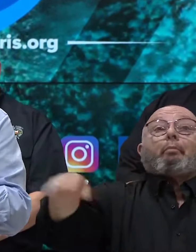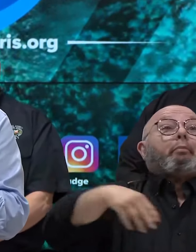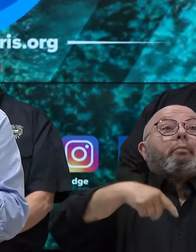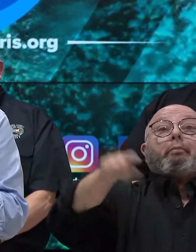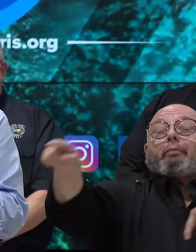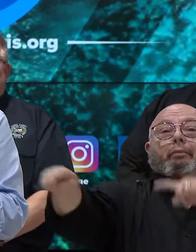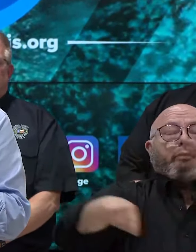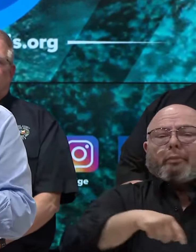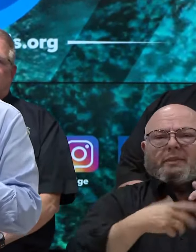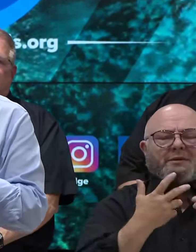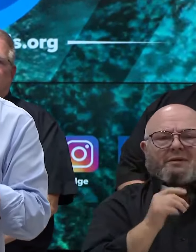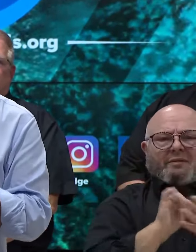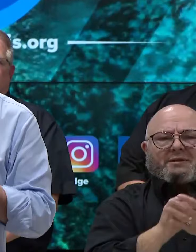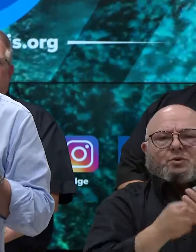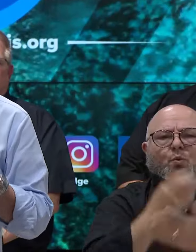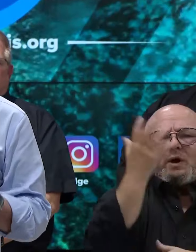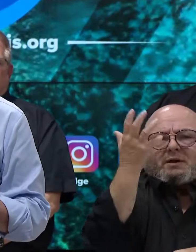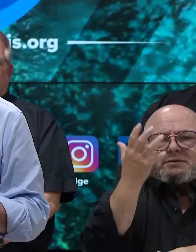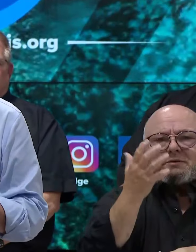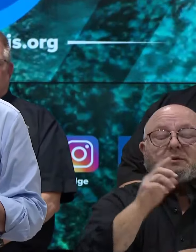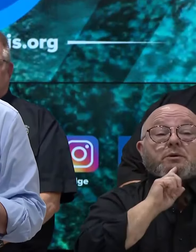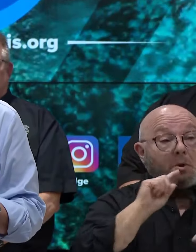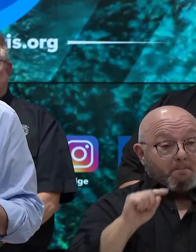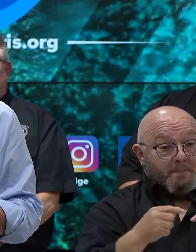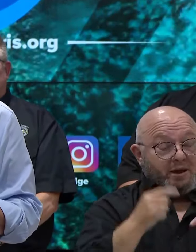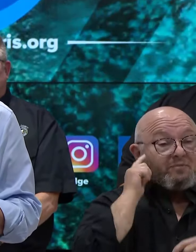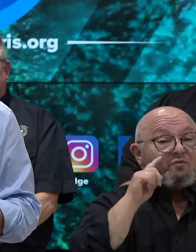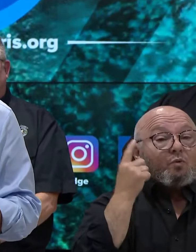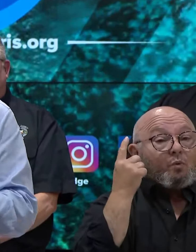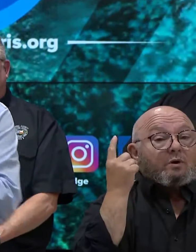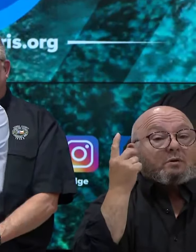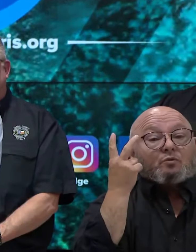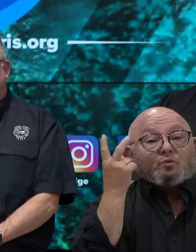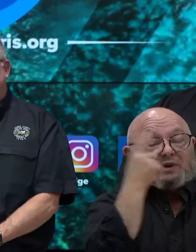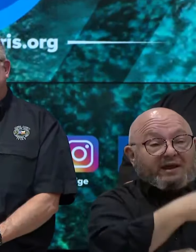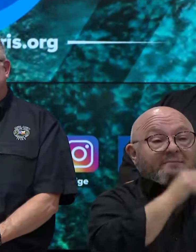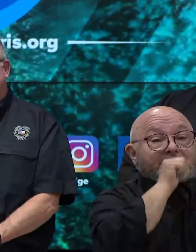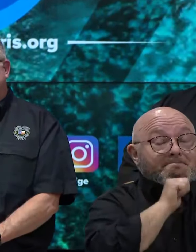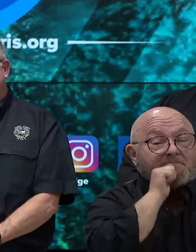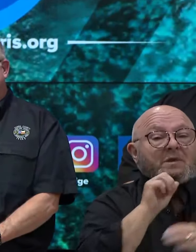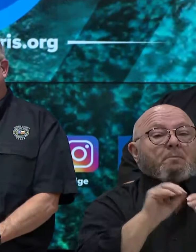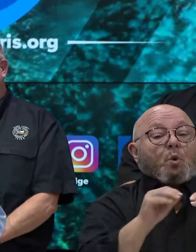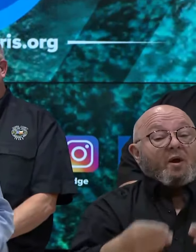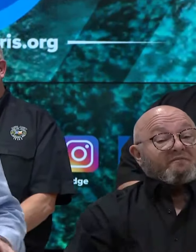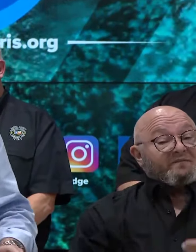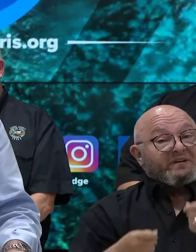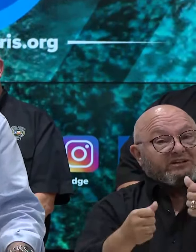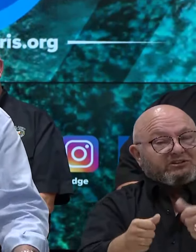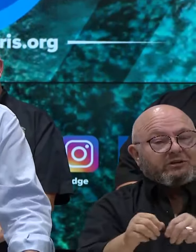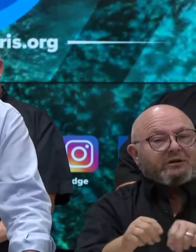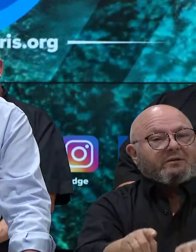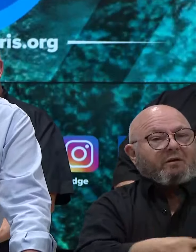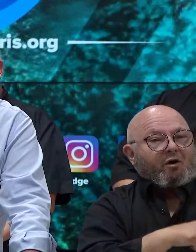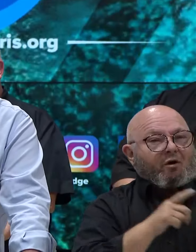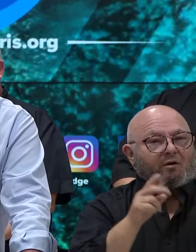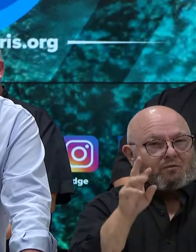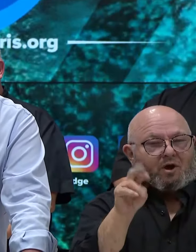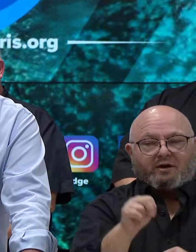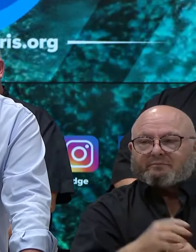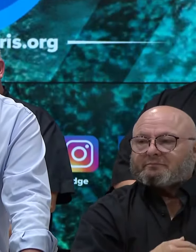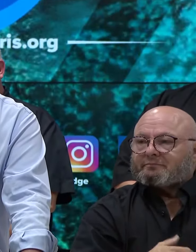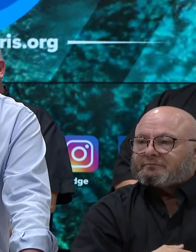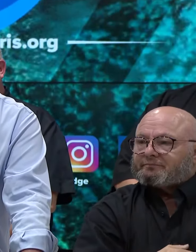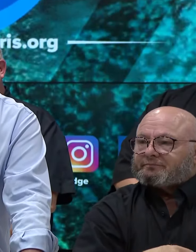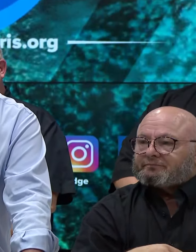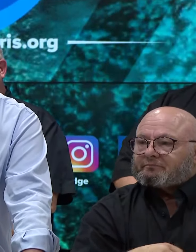So it's painful for a day or two, but it's more efficient in the long run, if that makes sense. Just